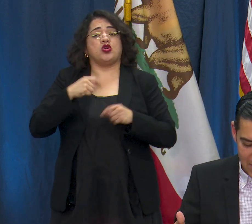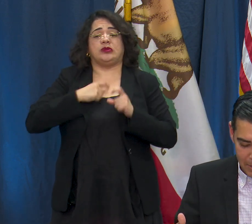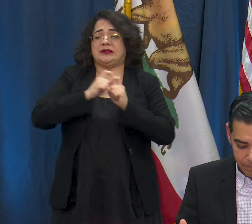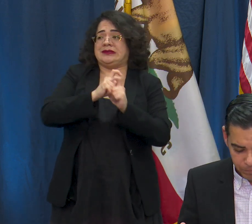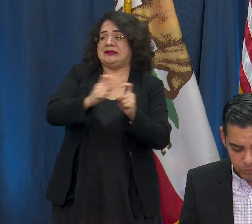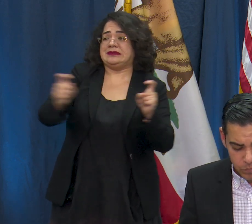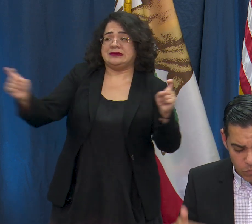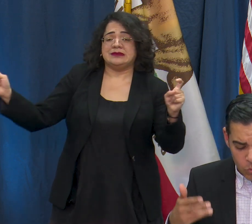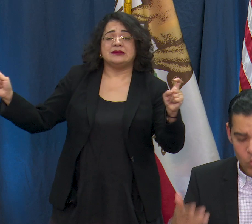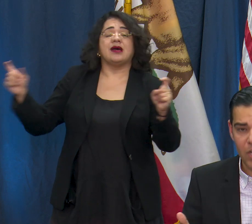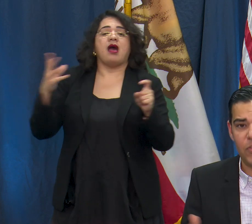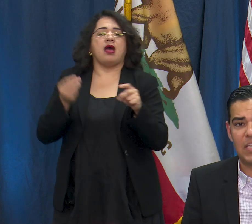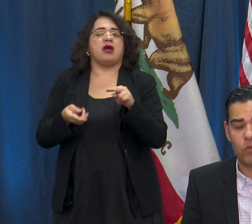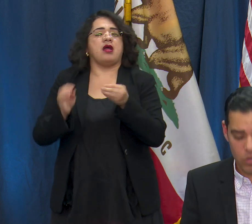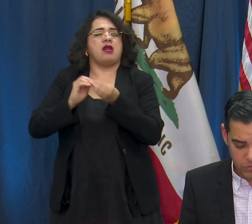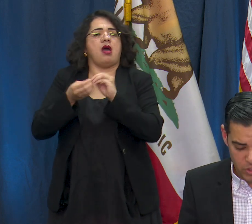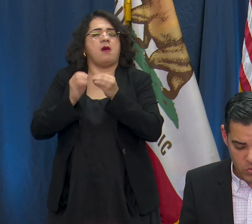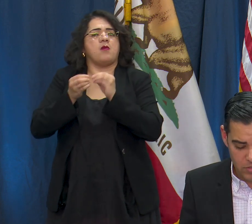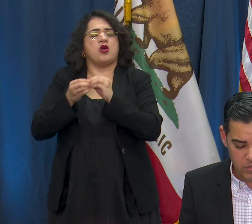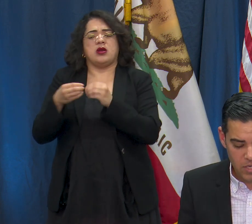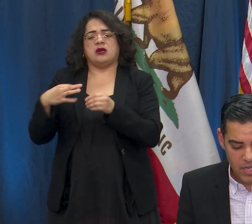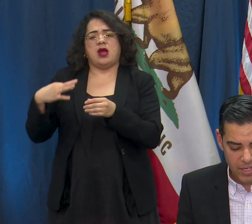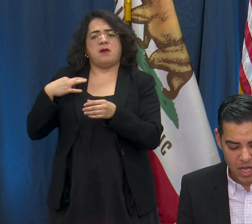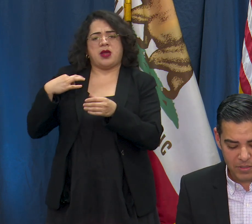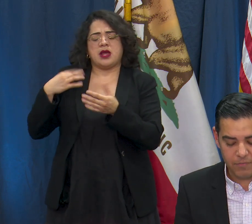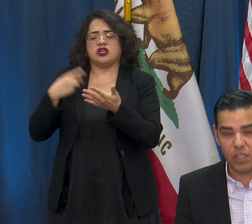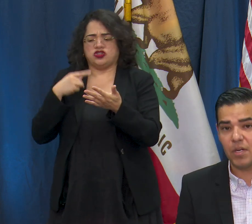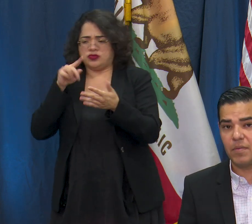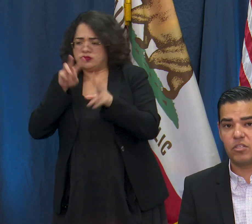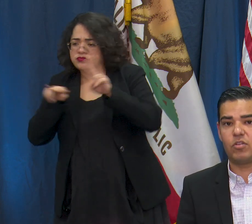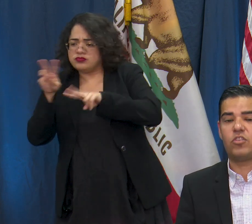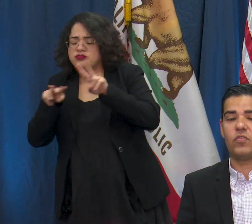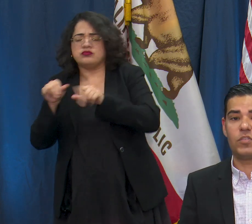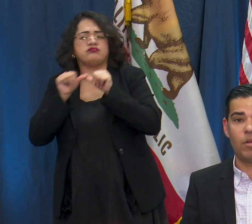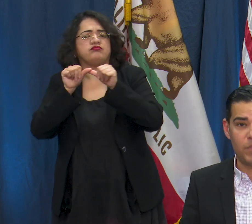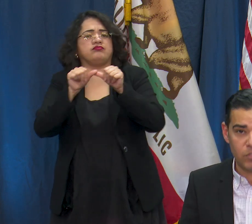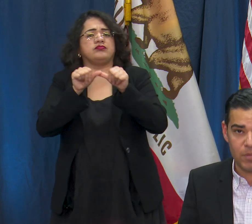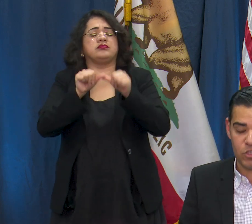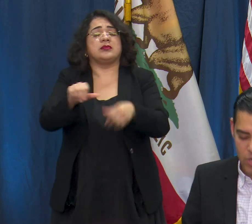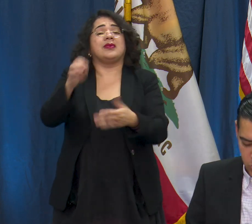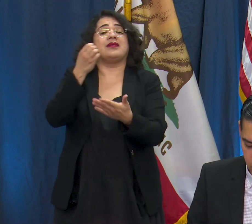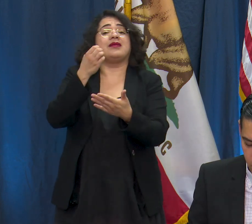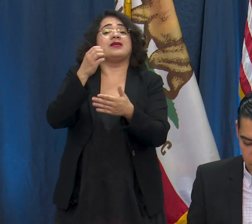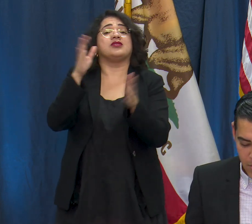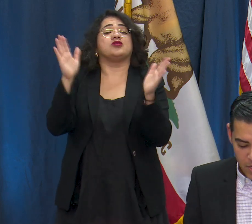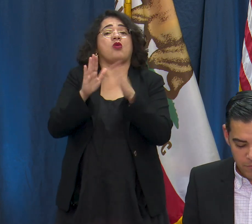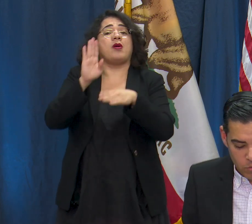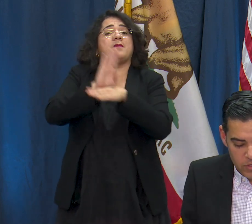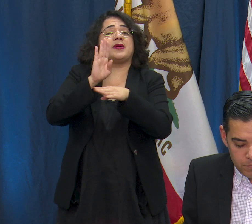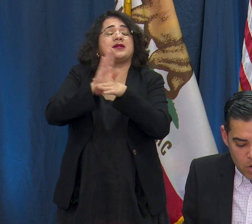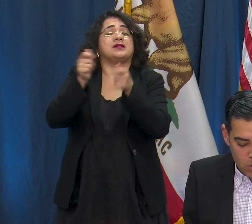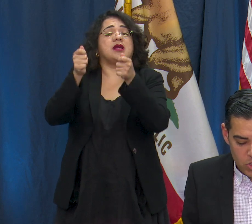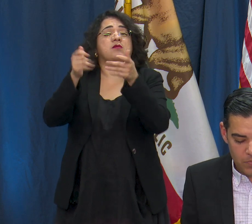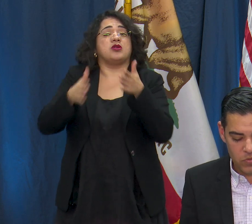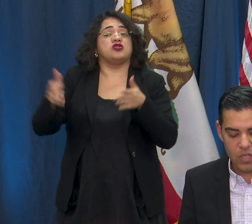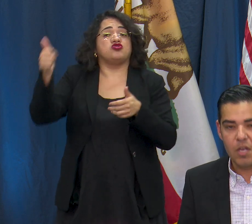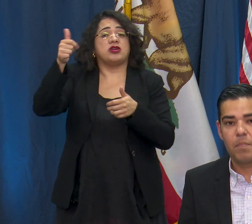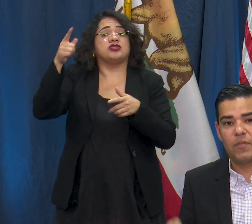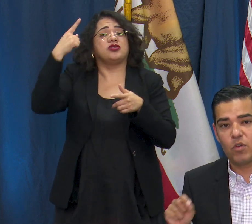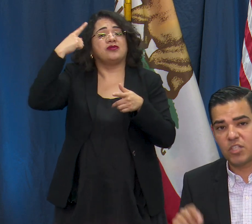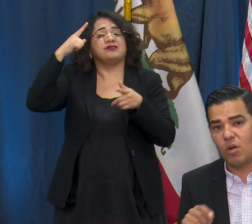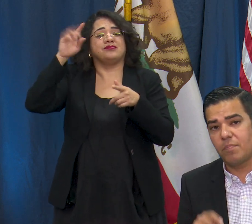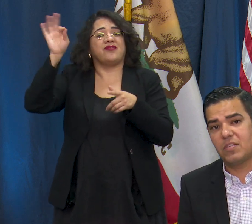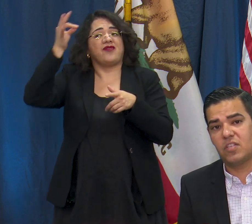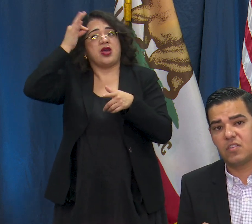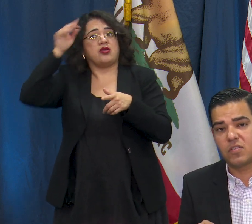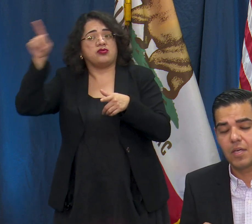by day. We want to thank, of course, the U.S. Economic Development Administration, the Small Business Administration for these partnerships. But